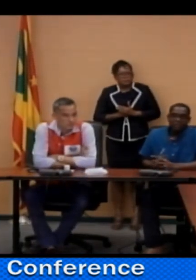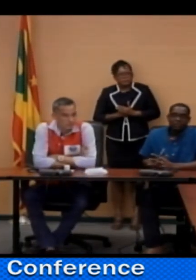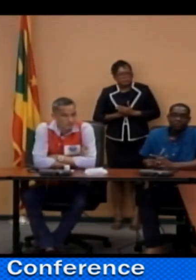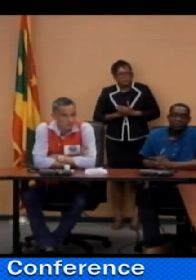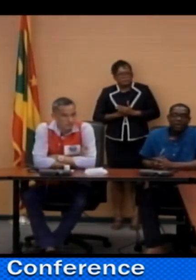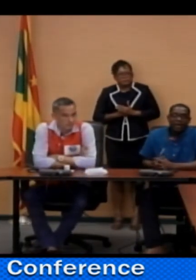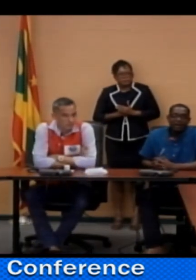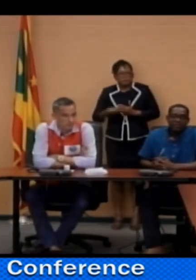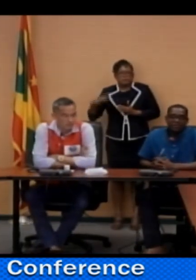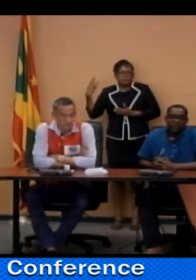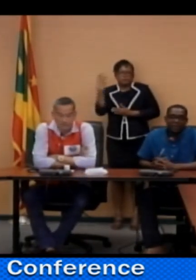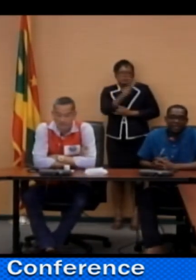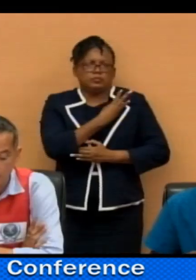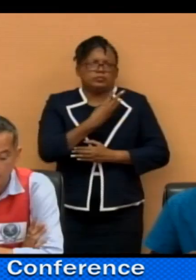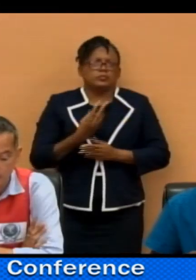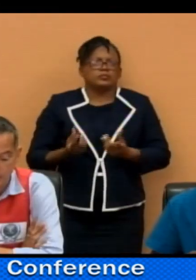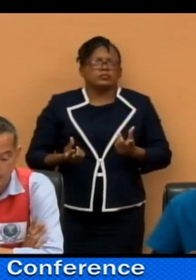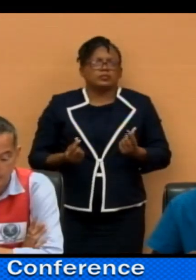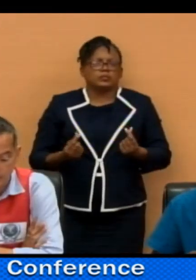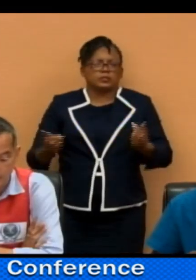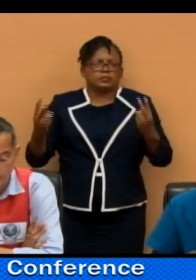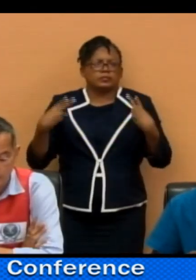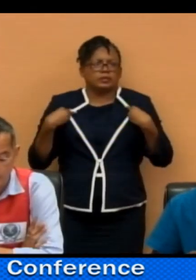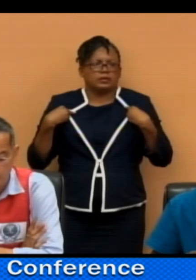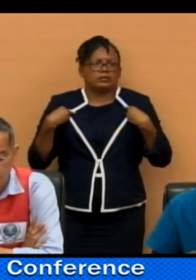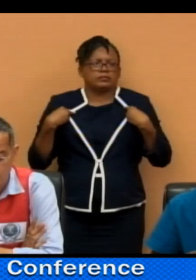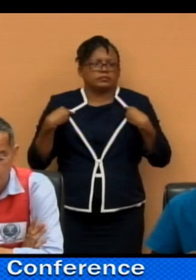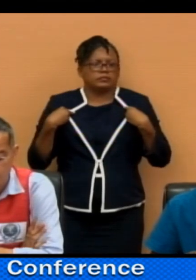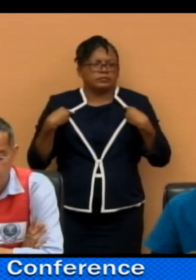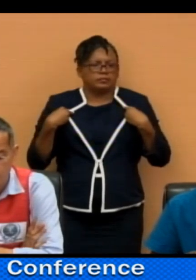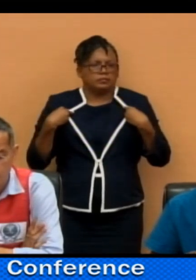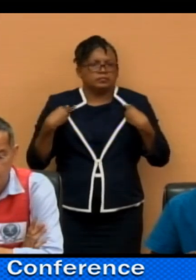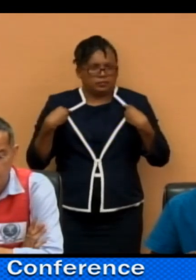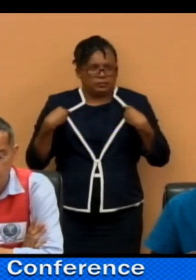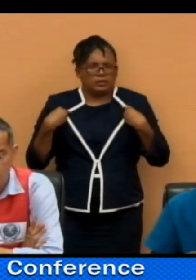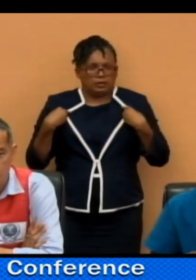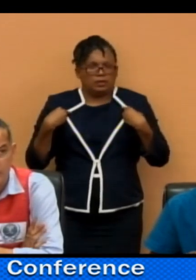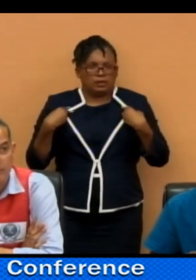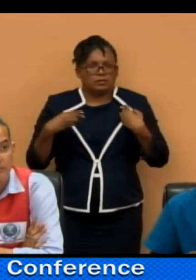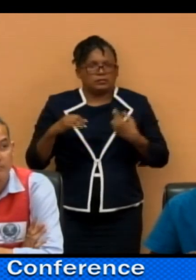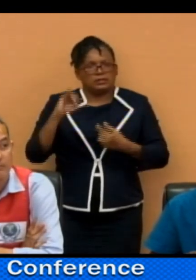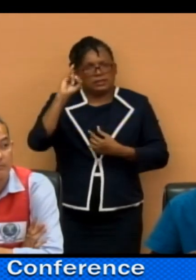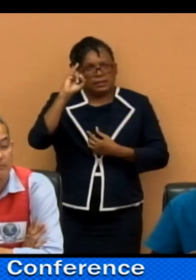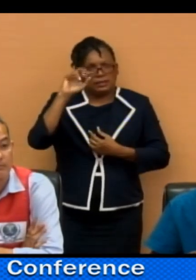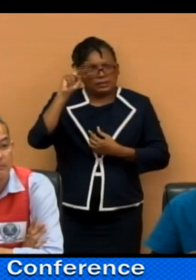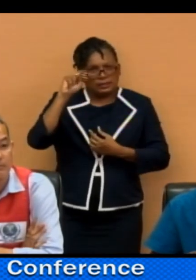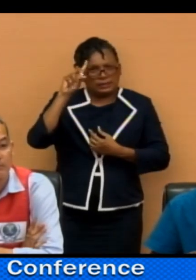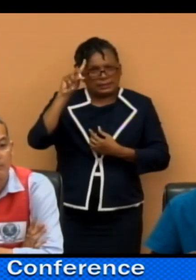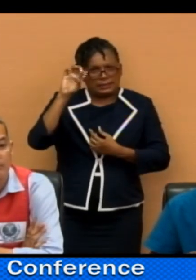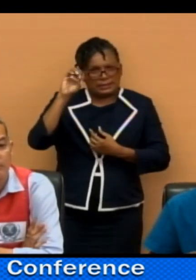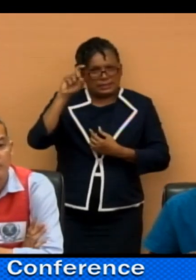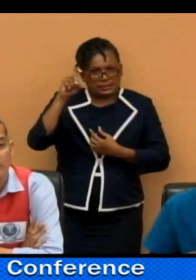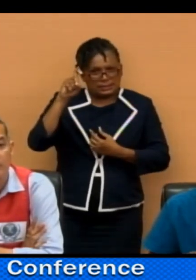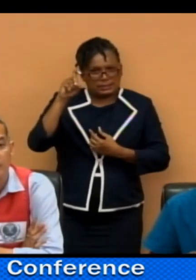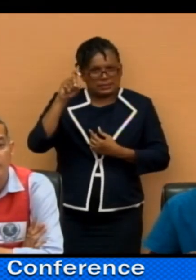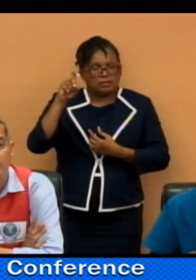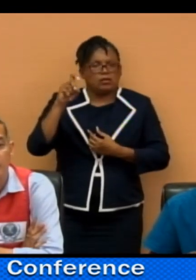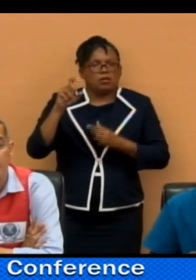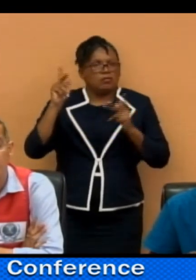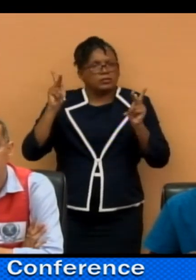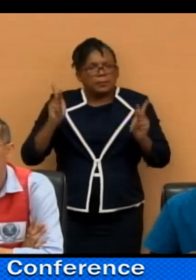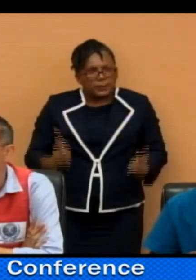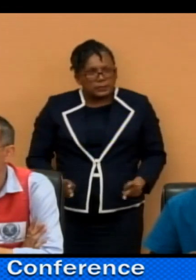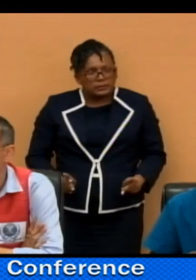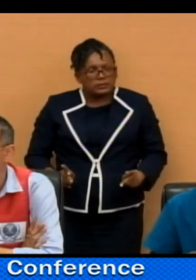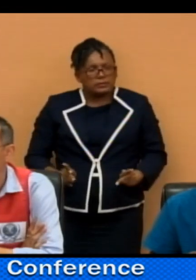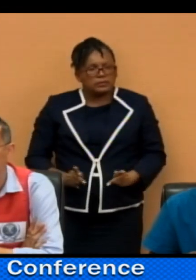We do have the capacity to test based on our index case. We checked yesterday with our